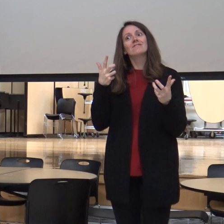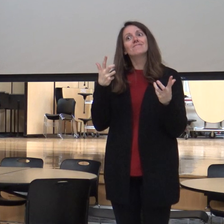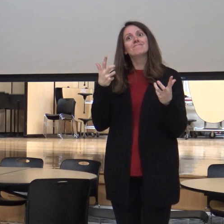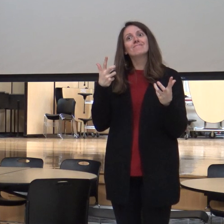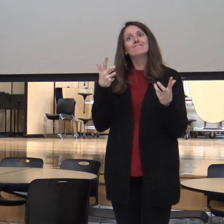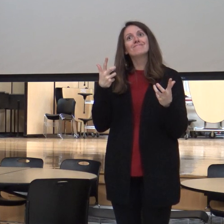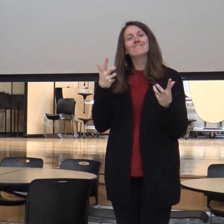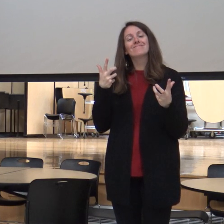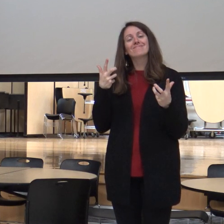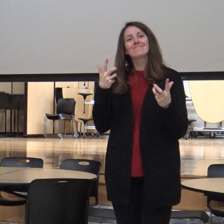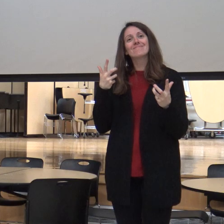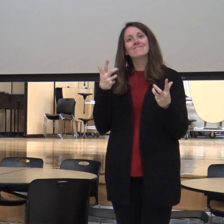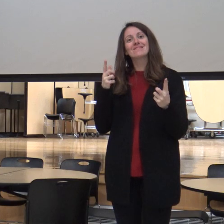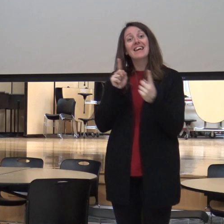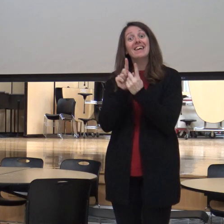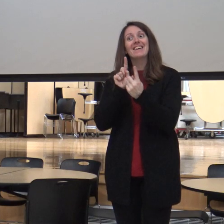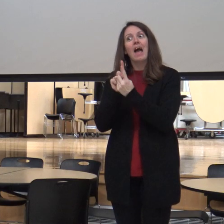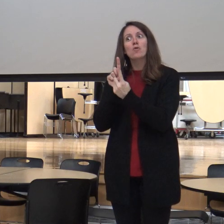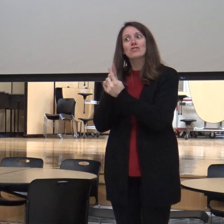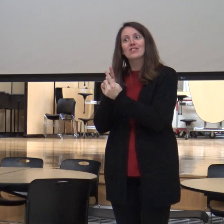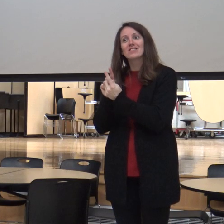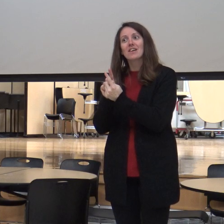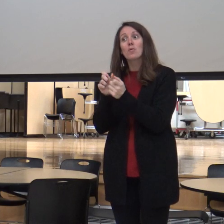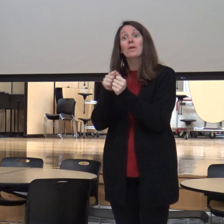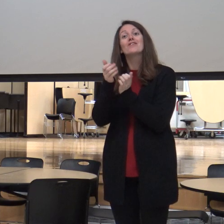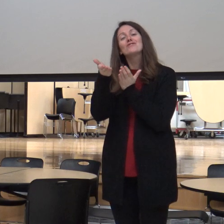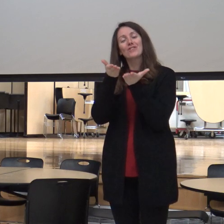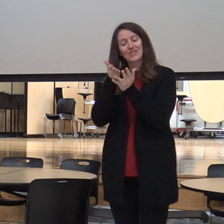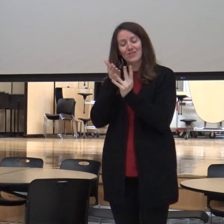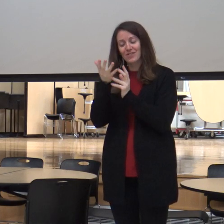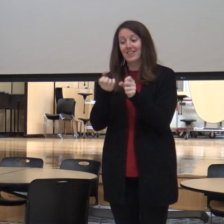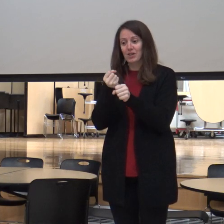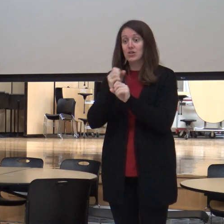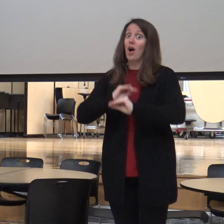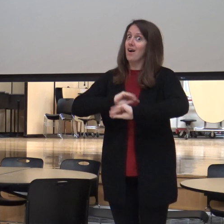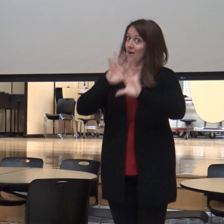years. Obviously, there are new raising grandchildren.